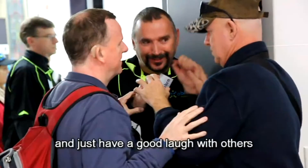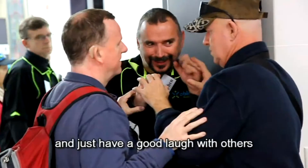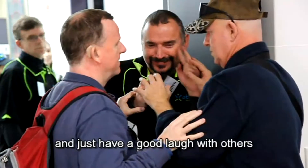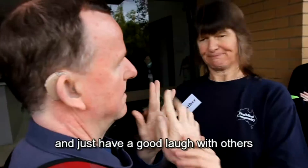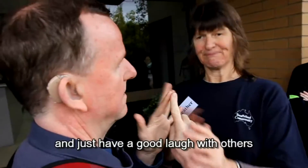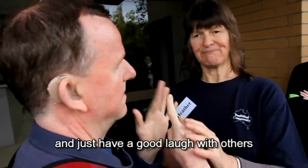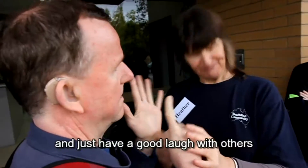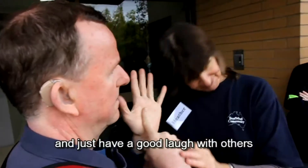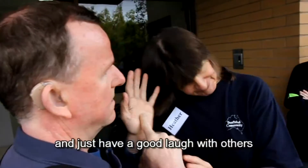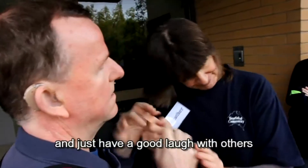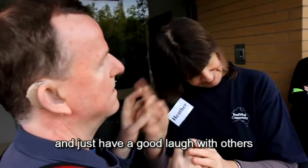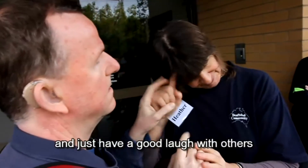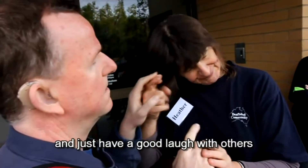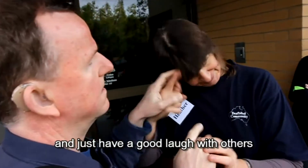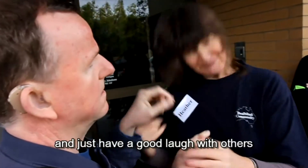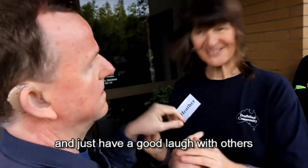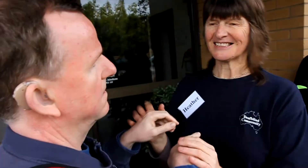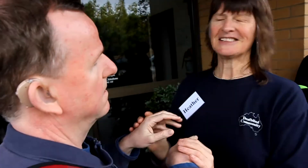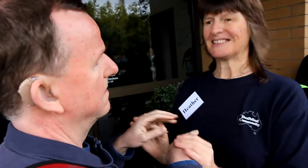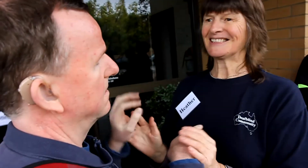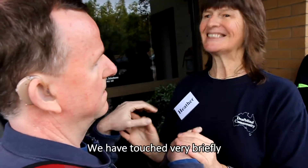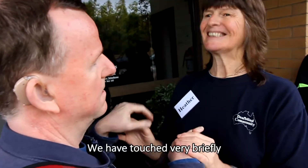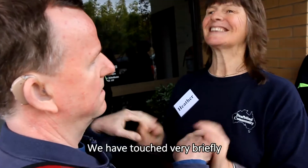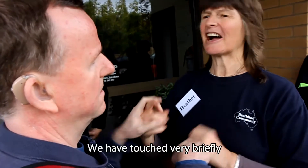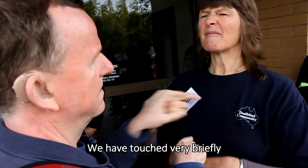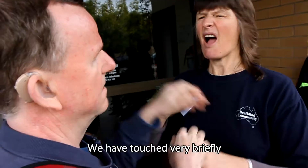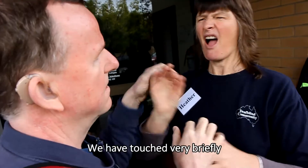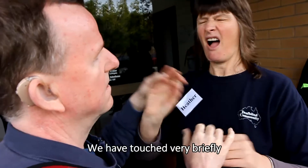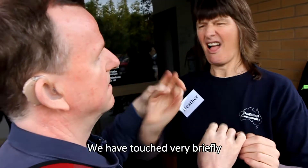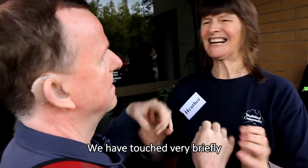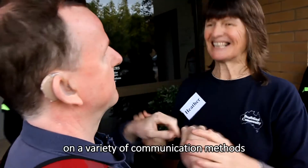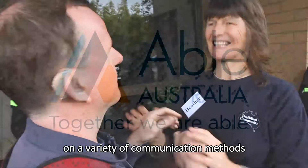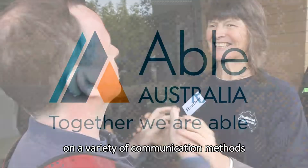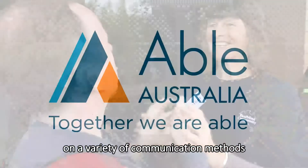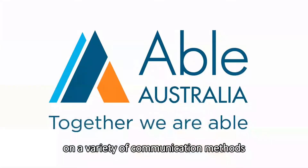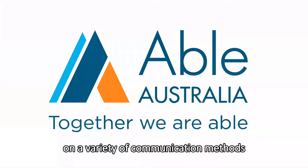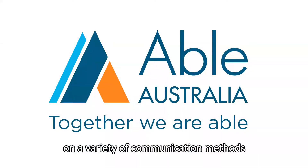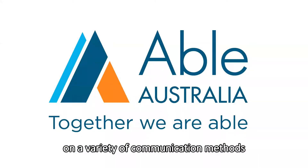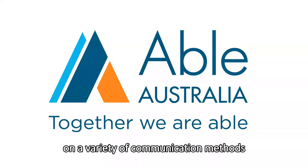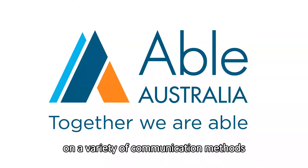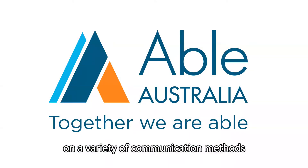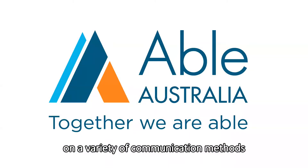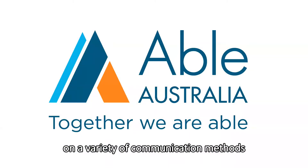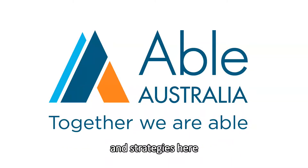just have a good laugh with others. We have touched very briefly on a variety of communication methods and